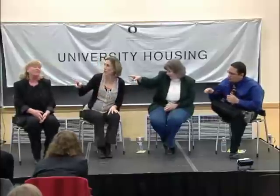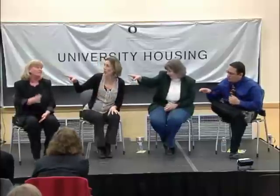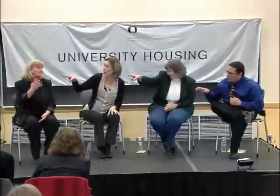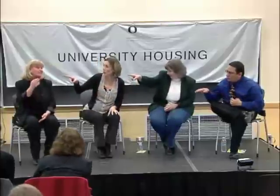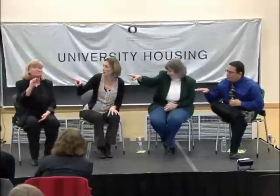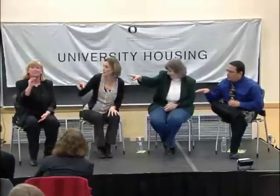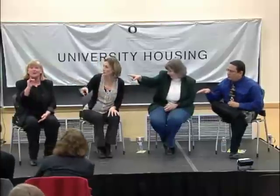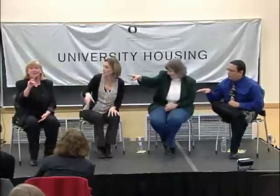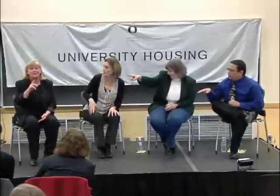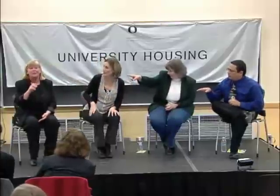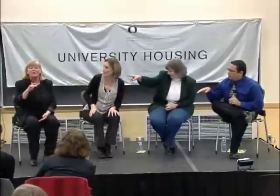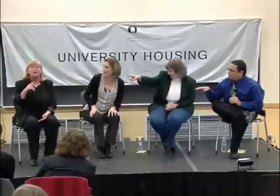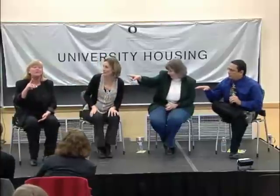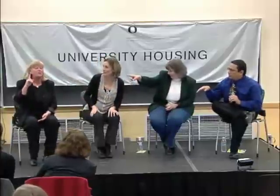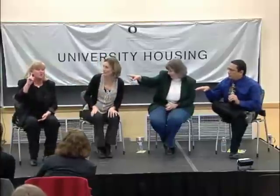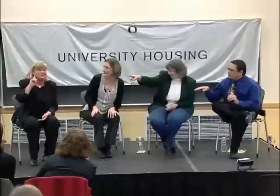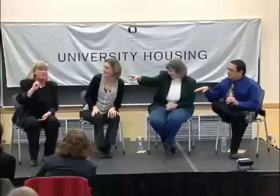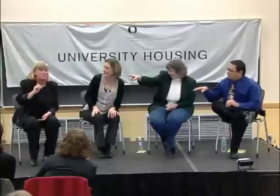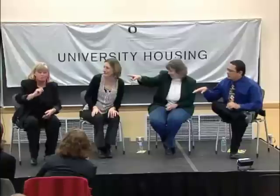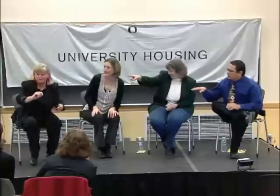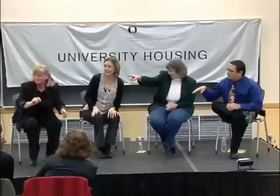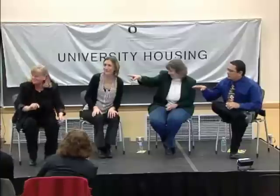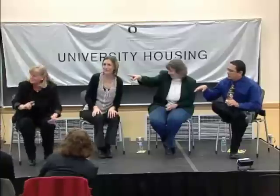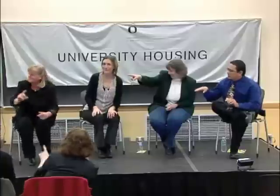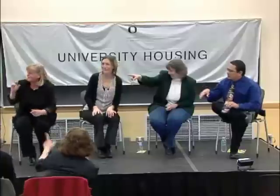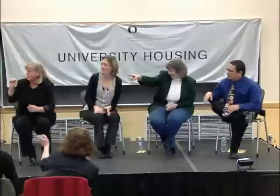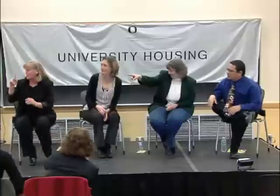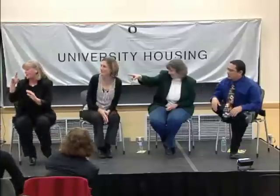Where should we start? Oh, there's a question. There is a question. There is a question. Okay, trouble.